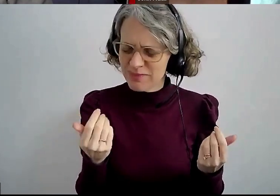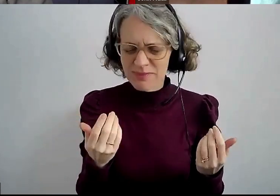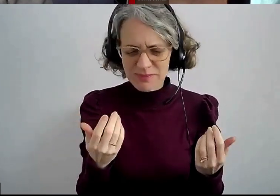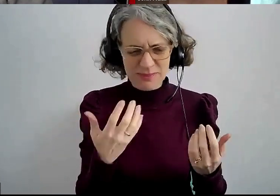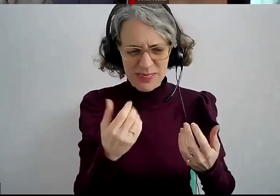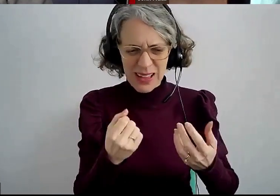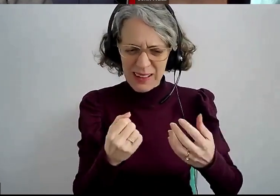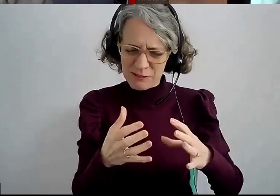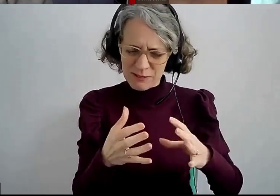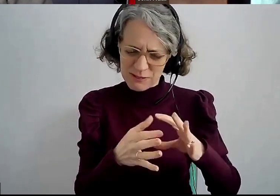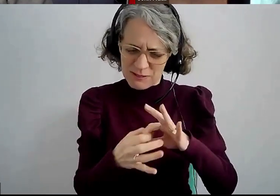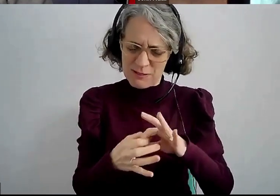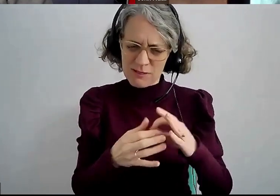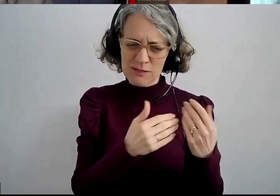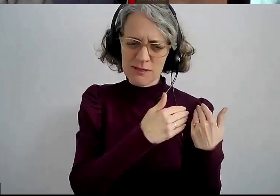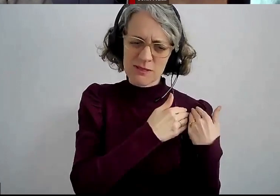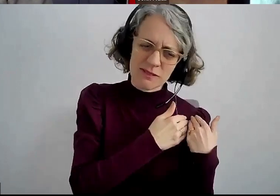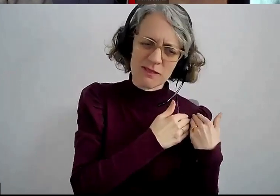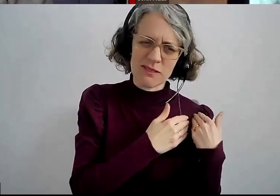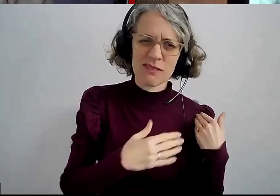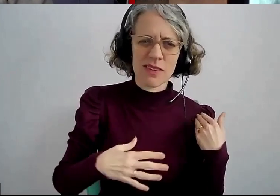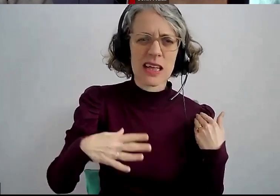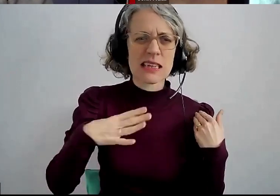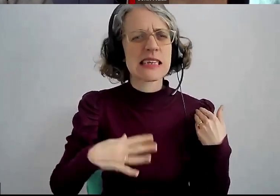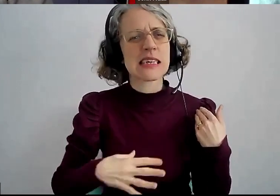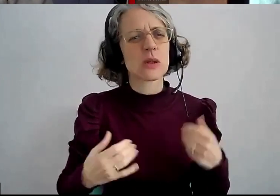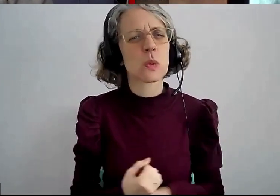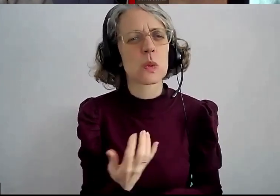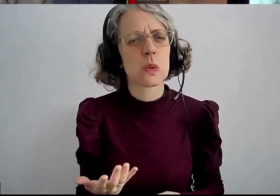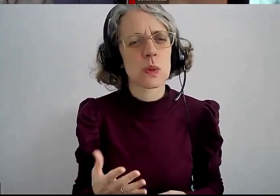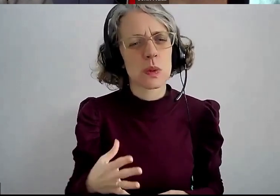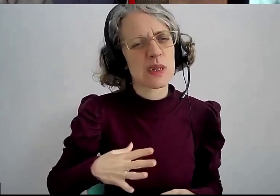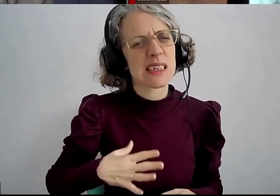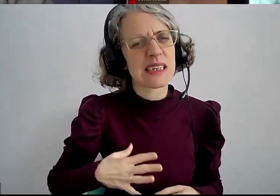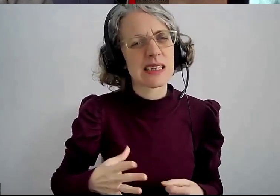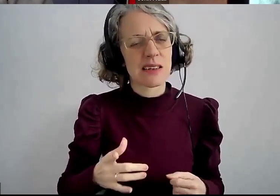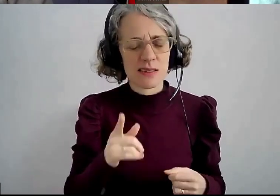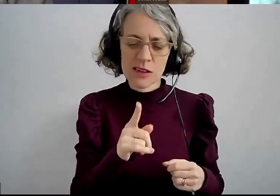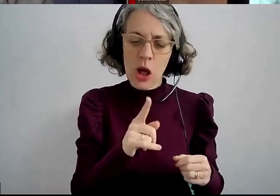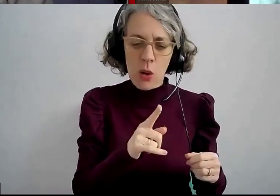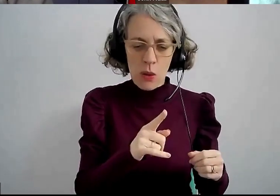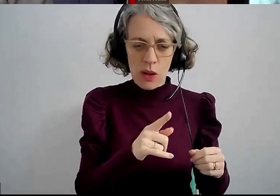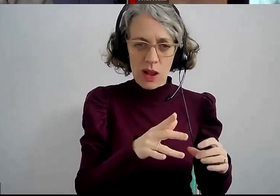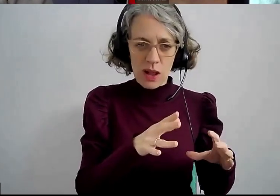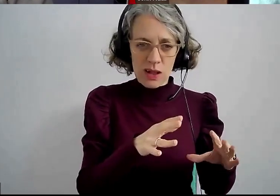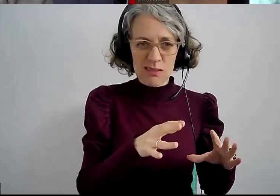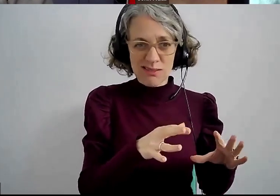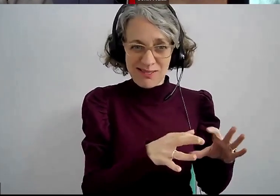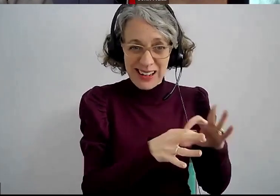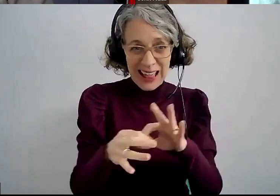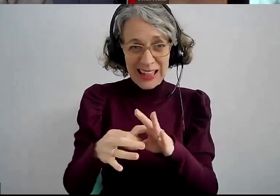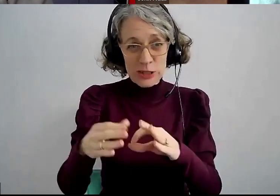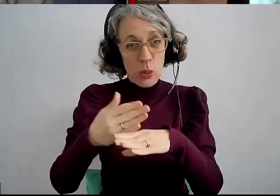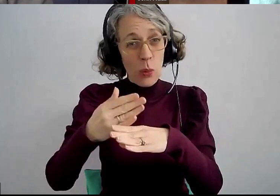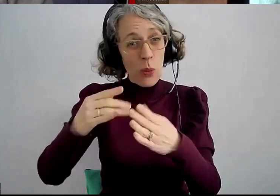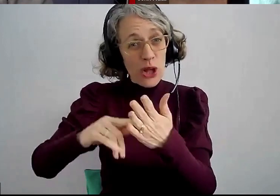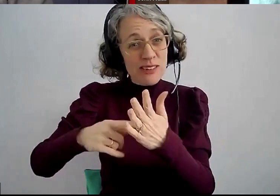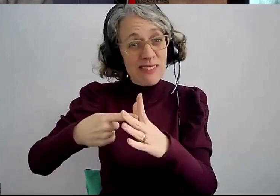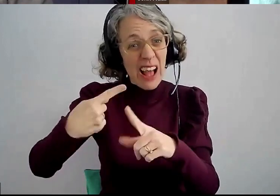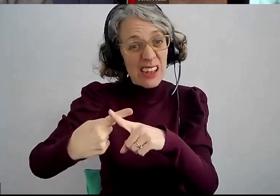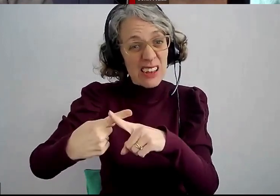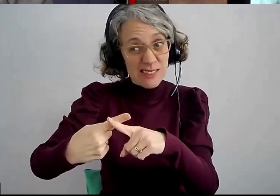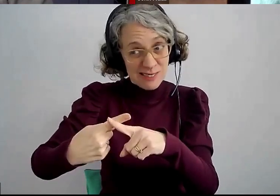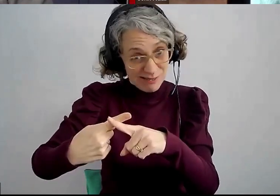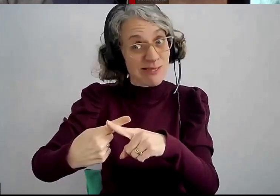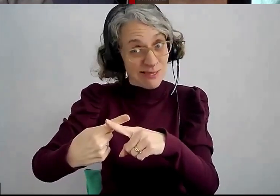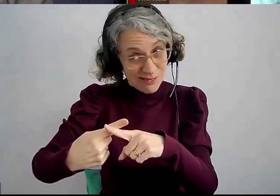obligation, of necessity about it. When I say it's related to the word tax, you understand what I mean. You've got